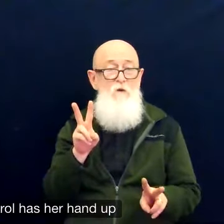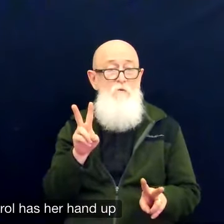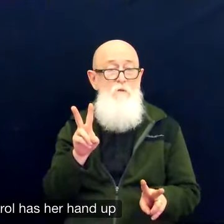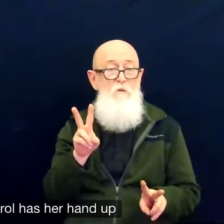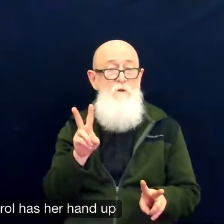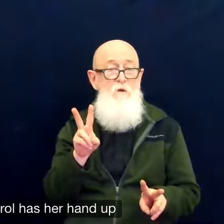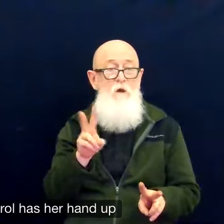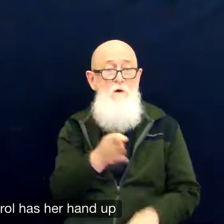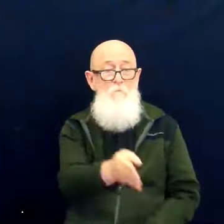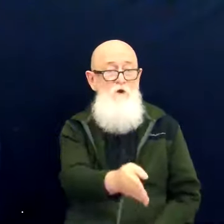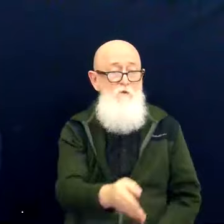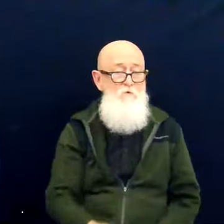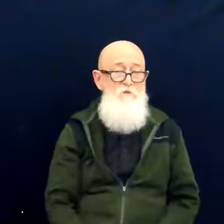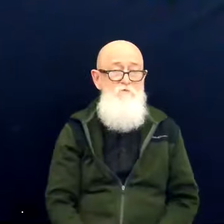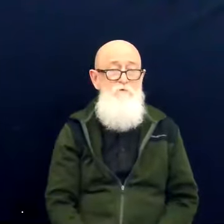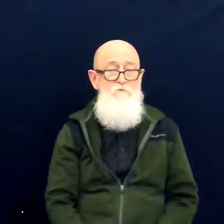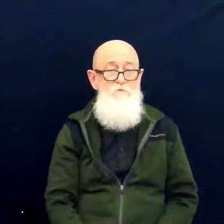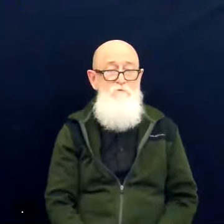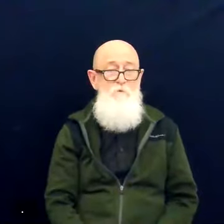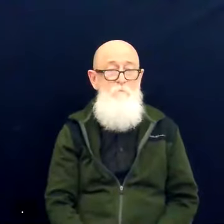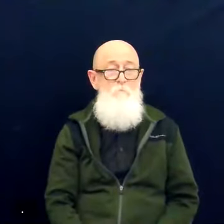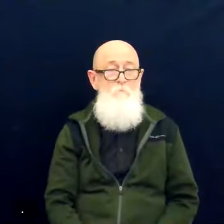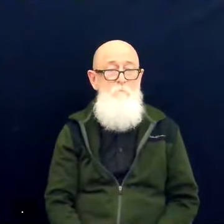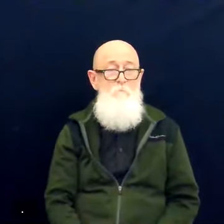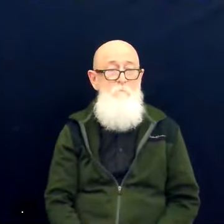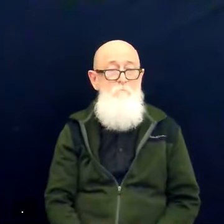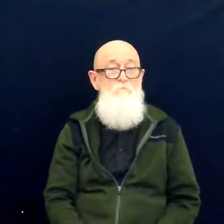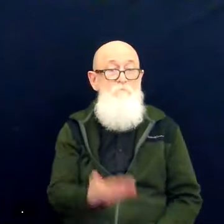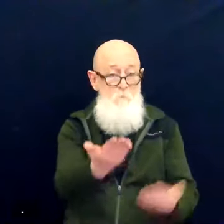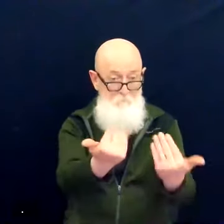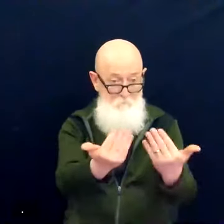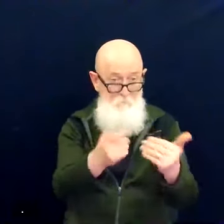Can't see Carol. Oh, is that Oh, Carol? Brown. It's Carol Yes, of Brown. course. Yeah.